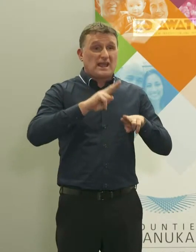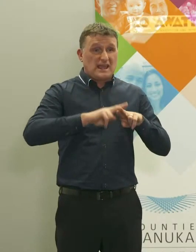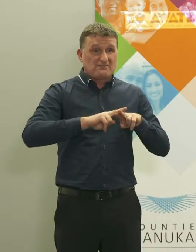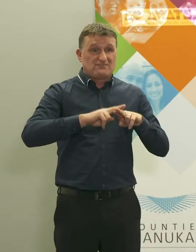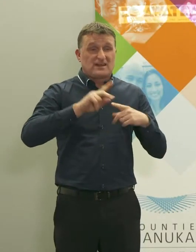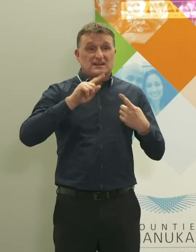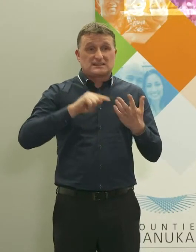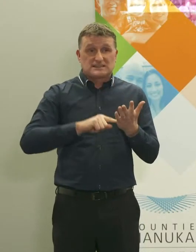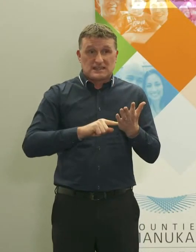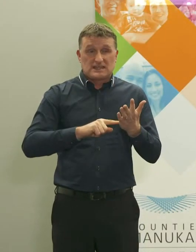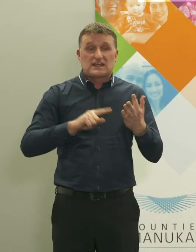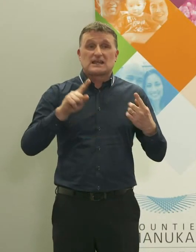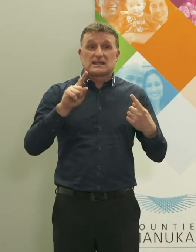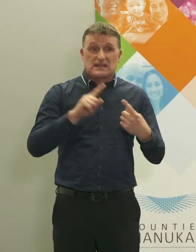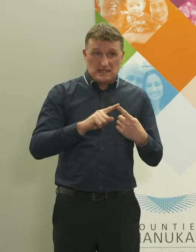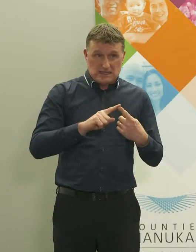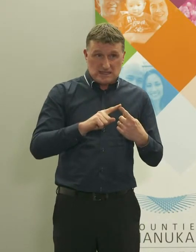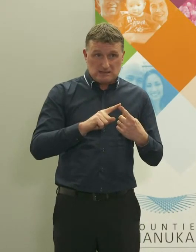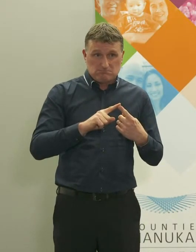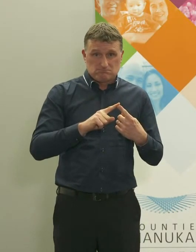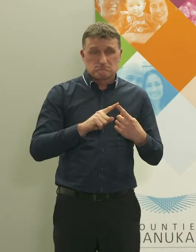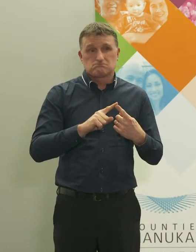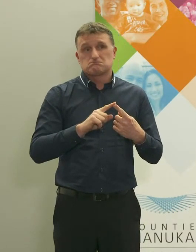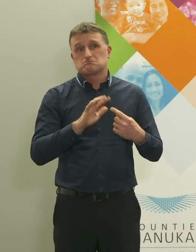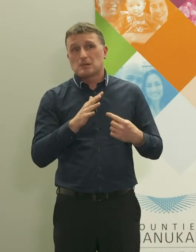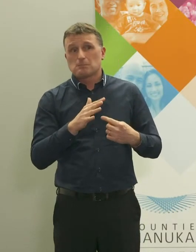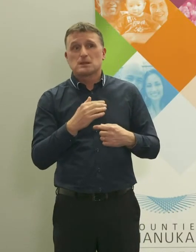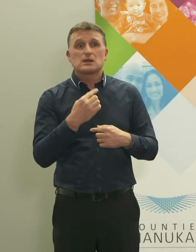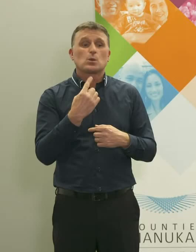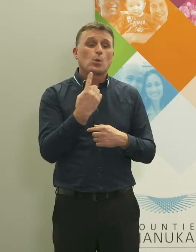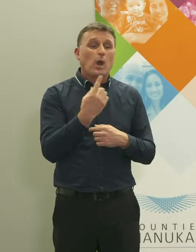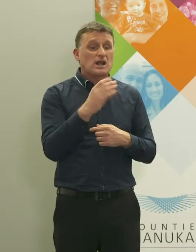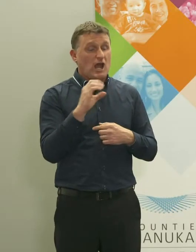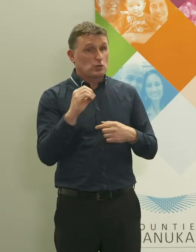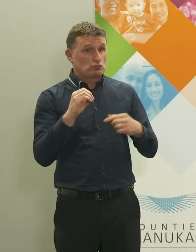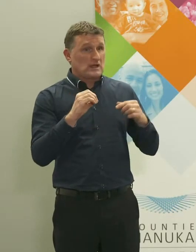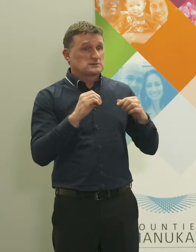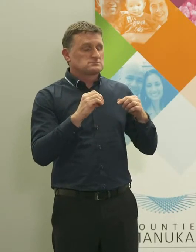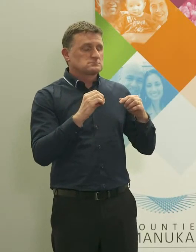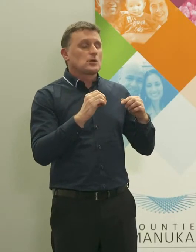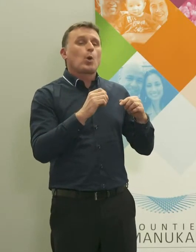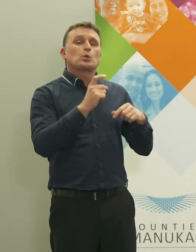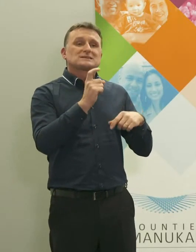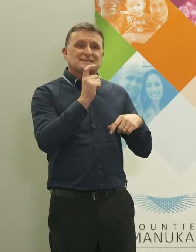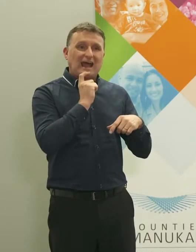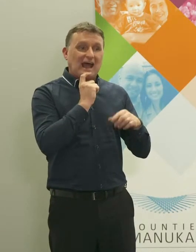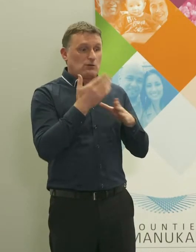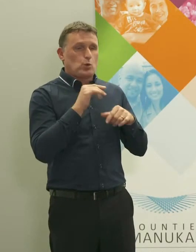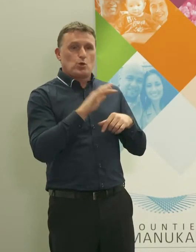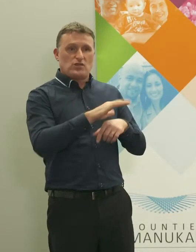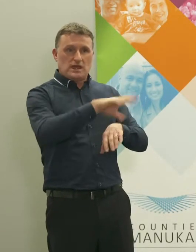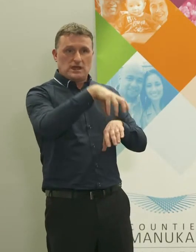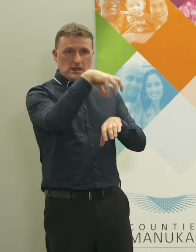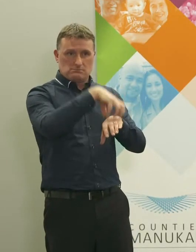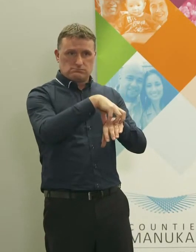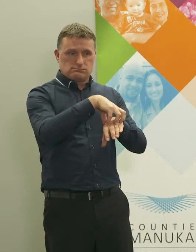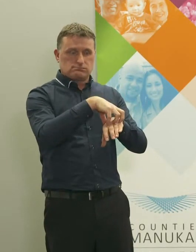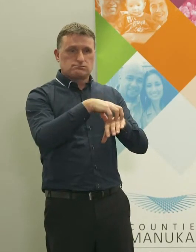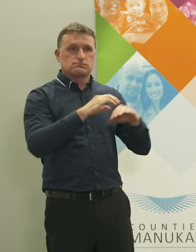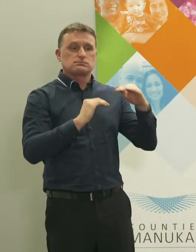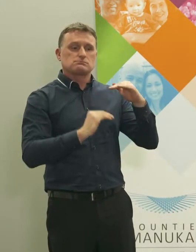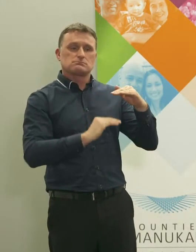at any one day we've got 100 or more people working on COVID. In terms of our overall workforce, we've